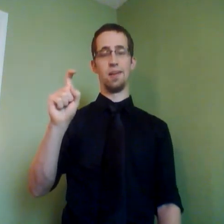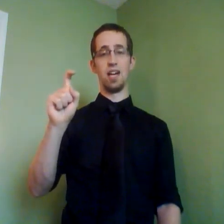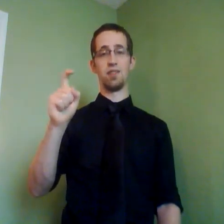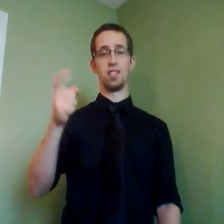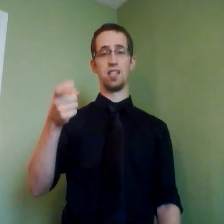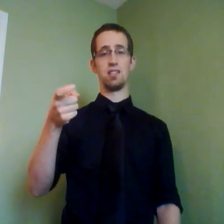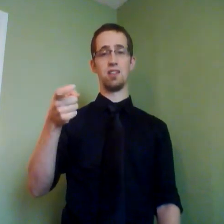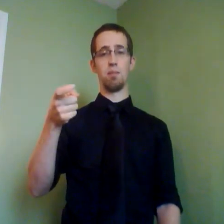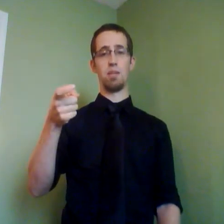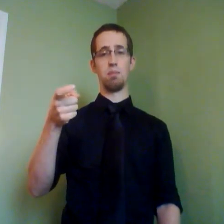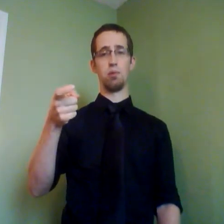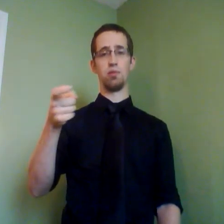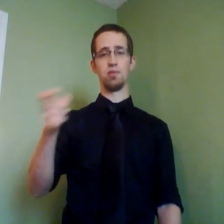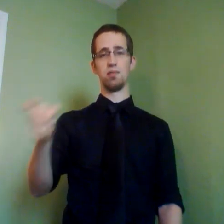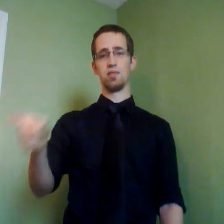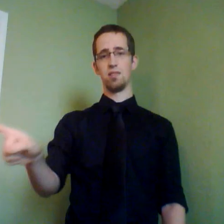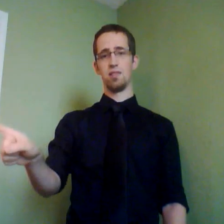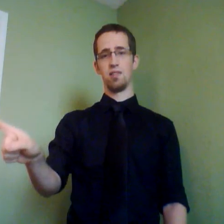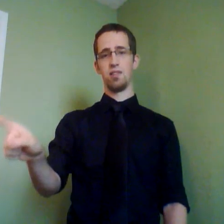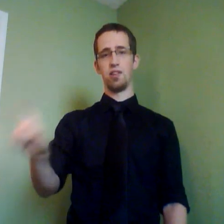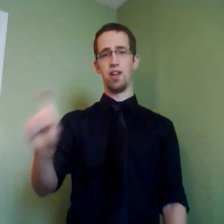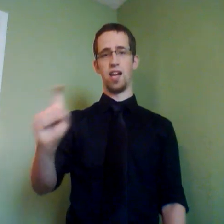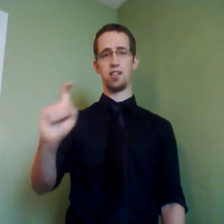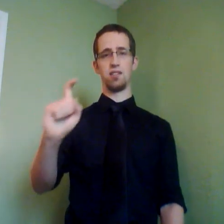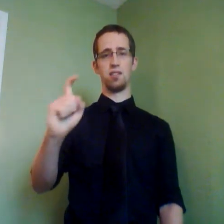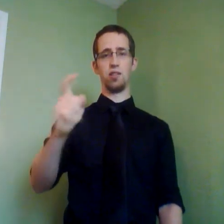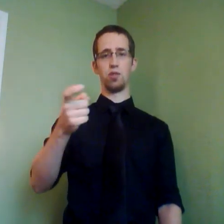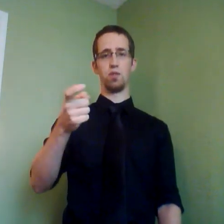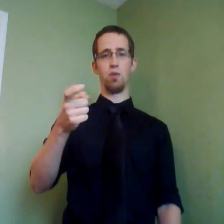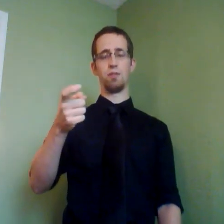I have seen some people, their X tilts forward.